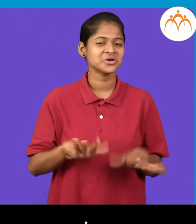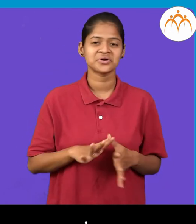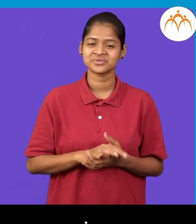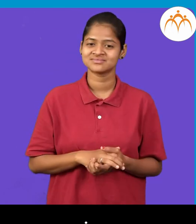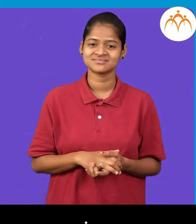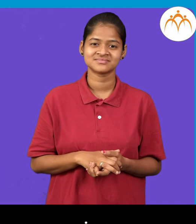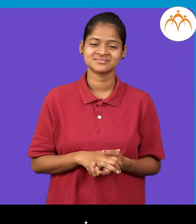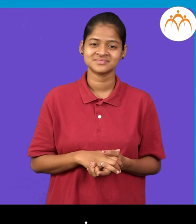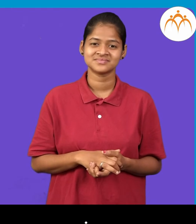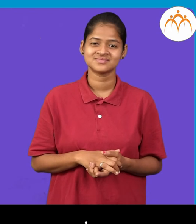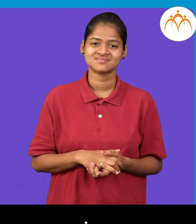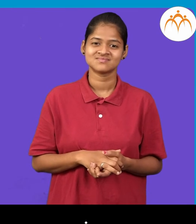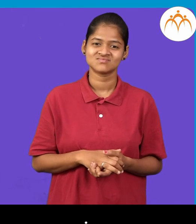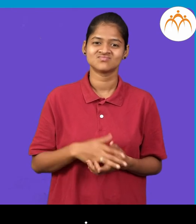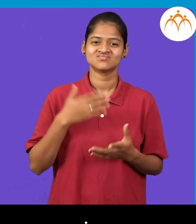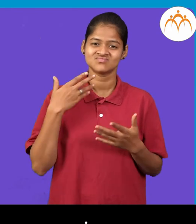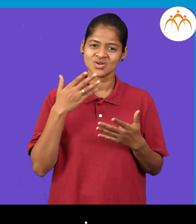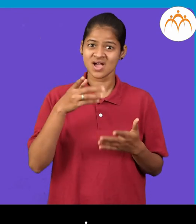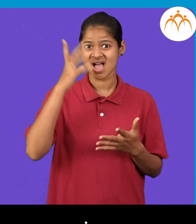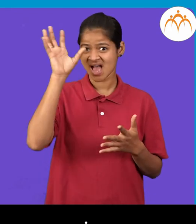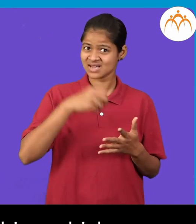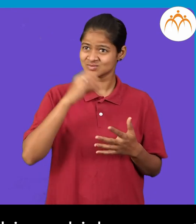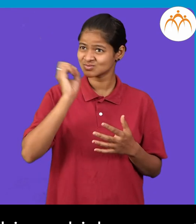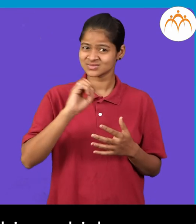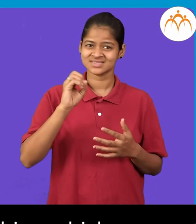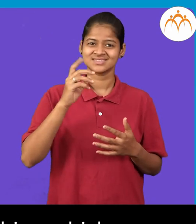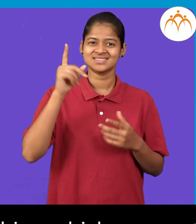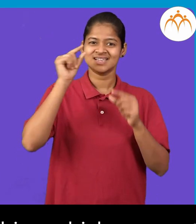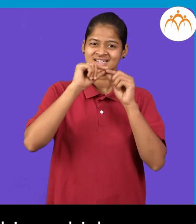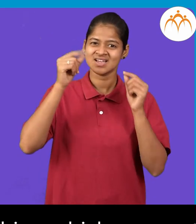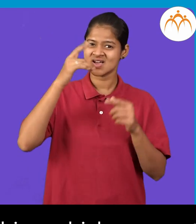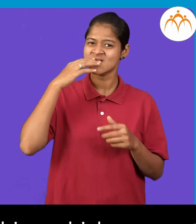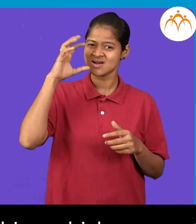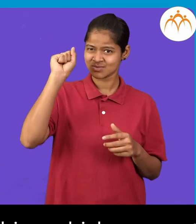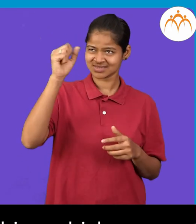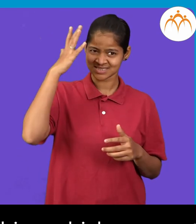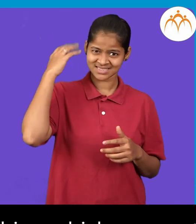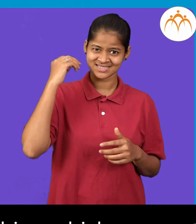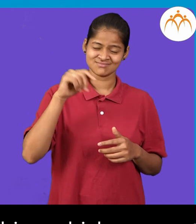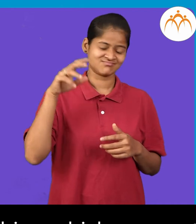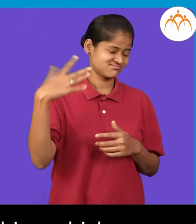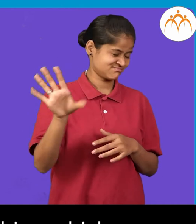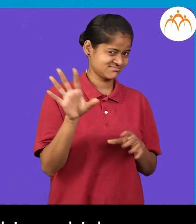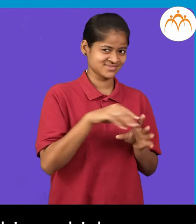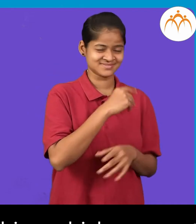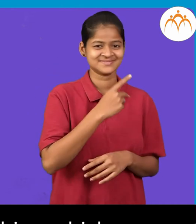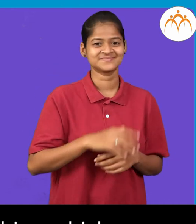mr fox exited the grape swine when we do not get something